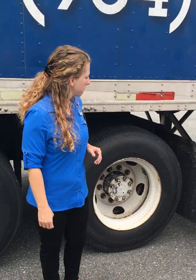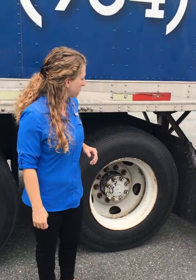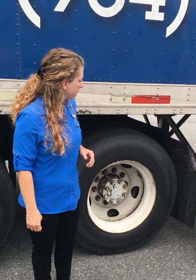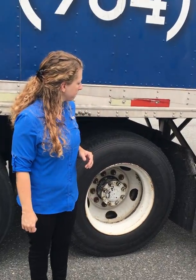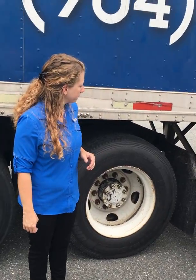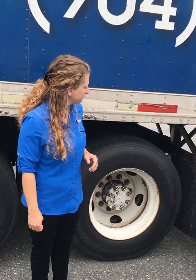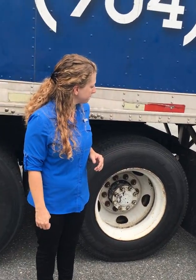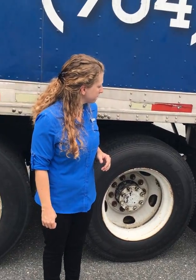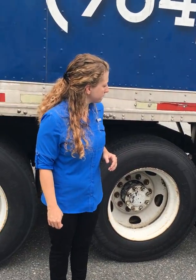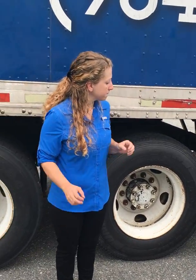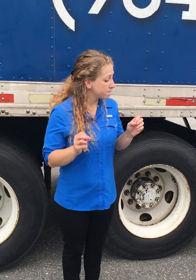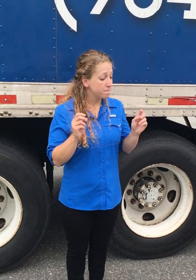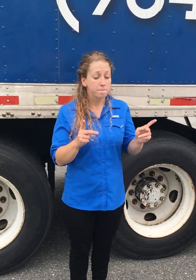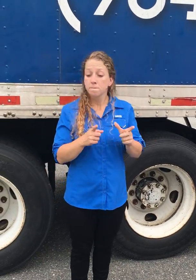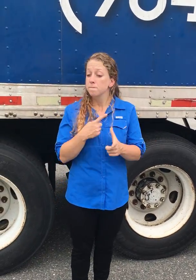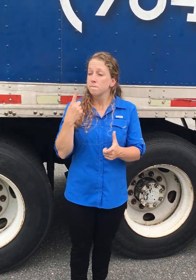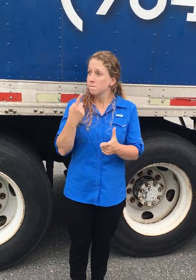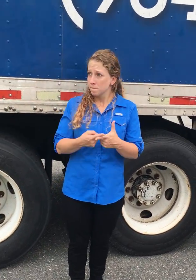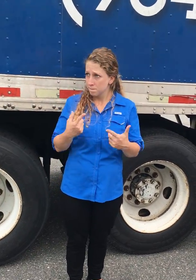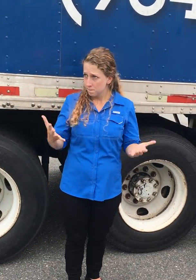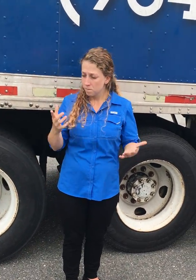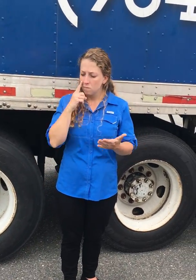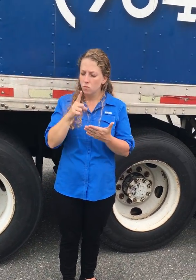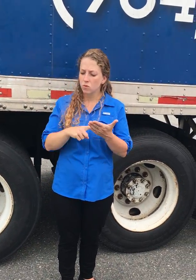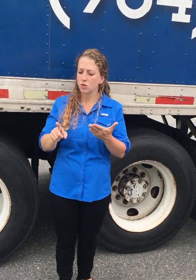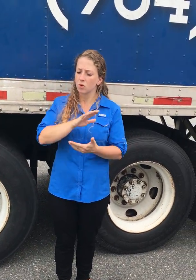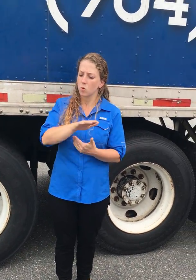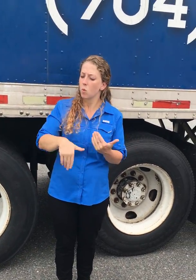Alright, and then from there I'm going to be checking all my cross members underneath.